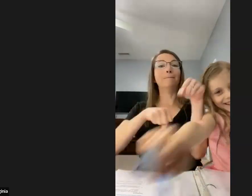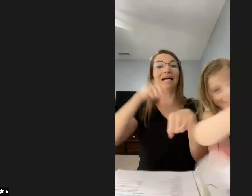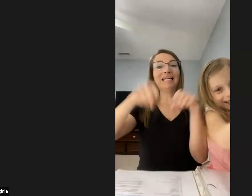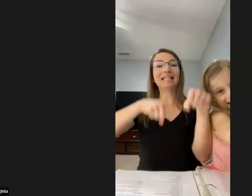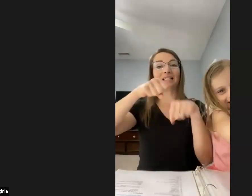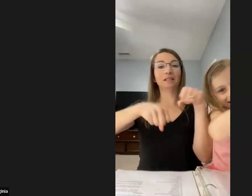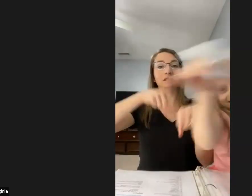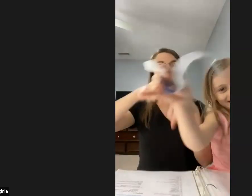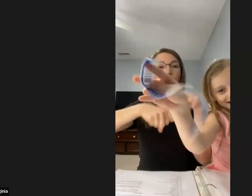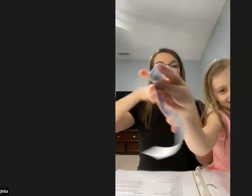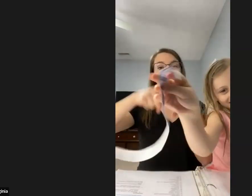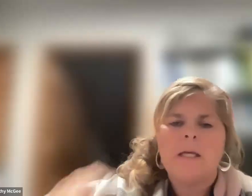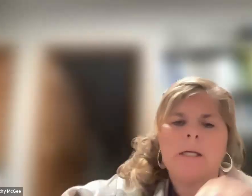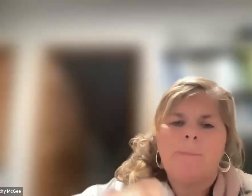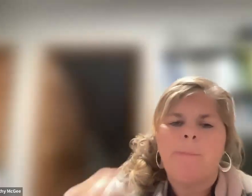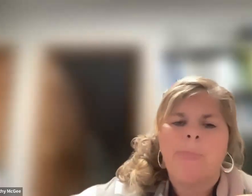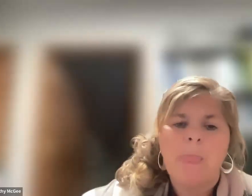bike, Bike.